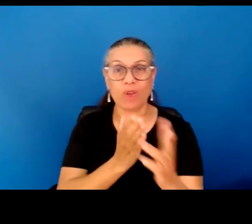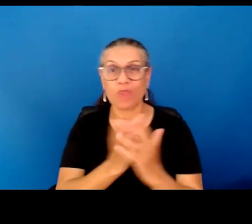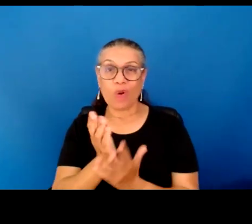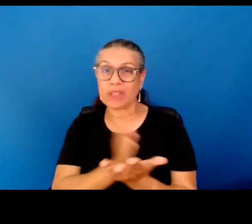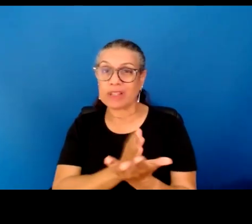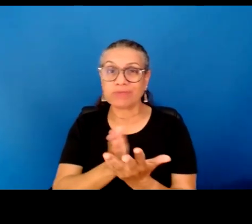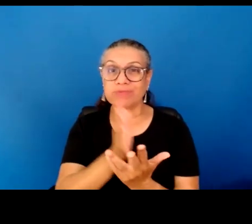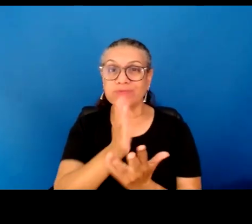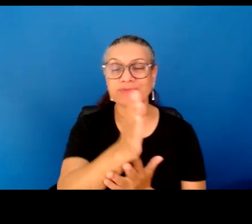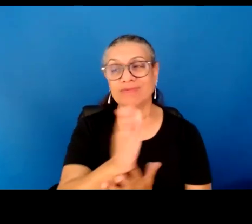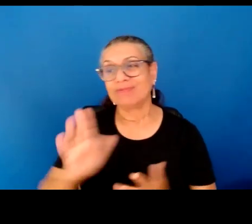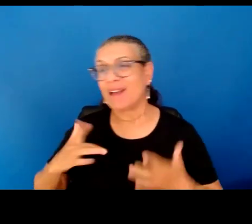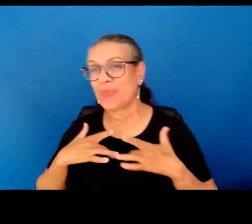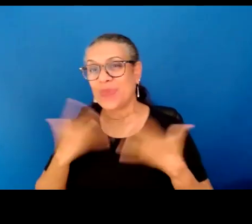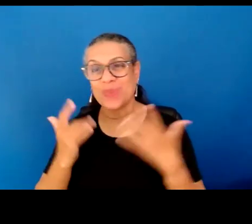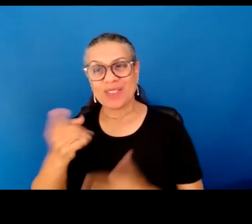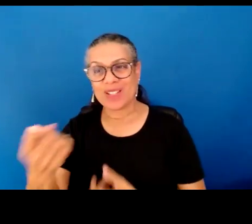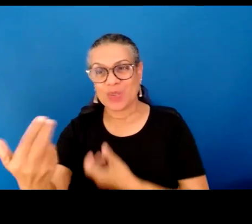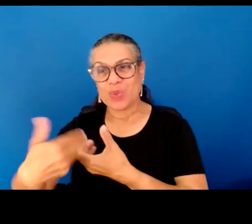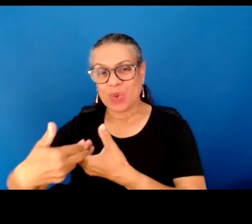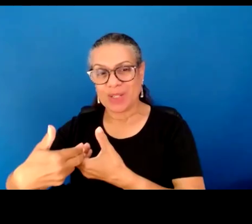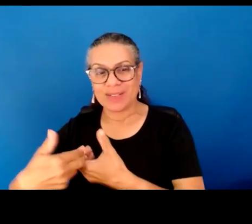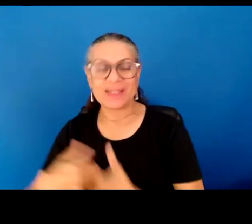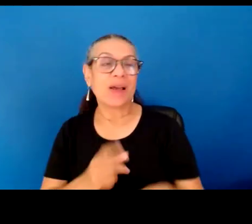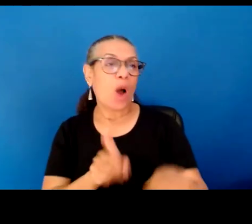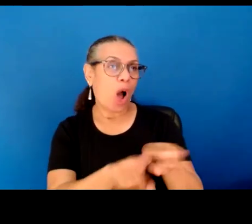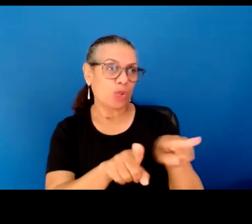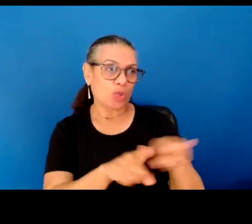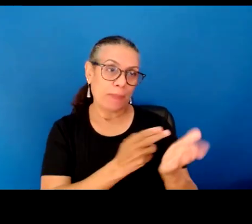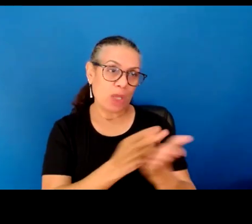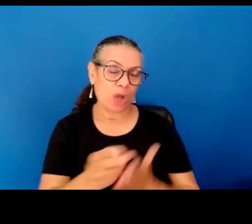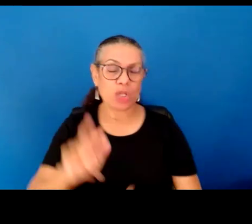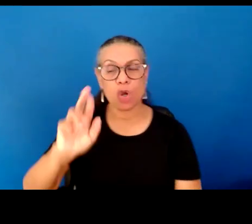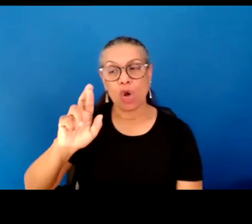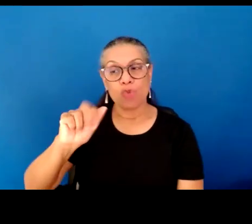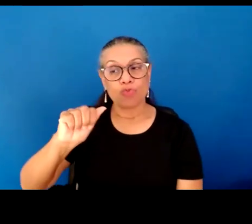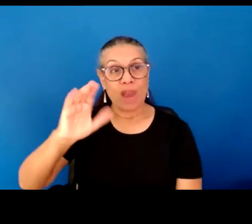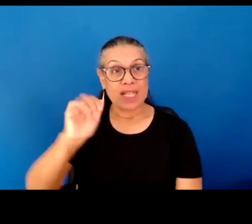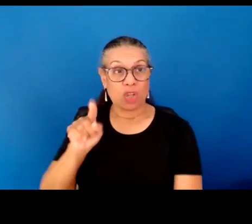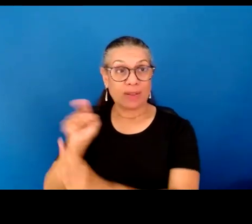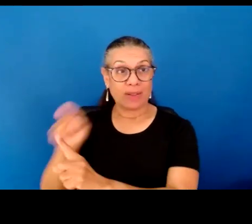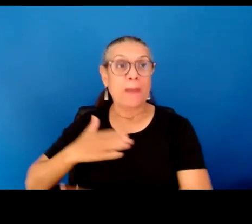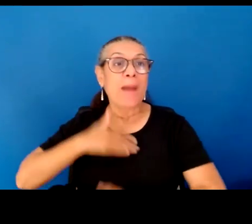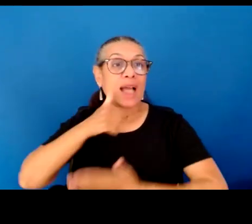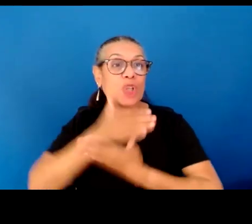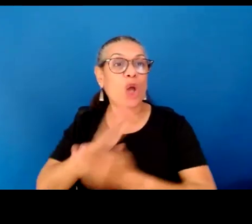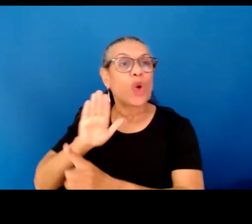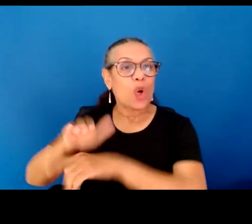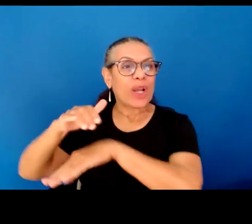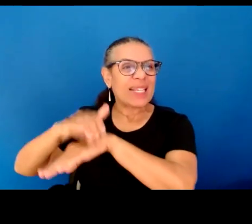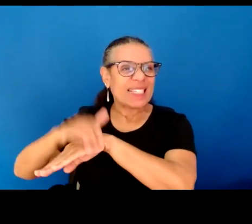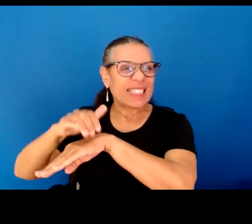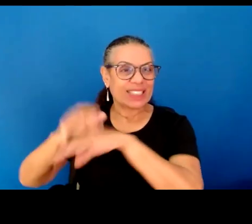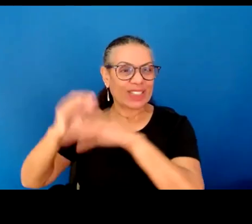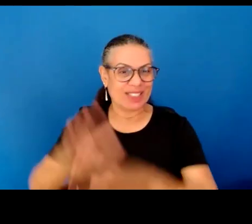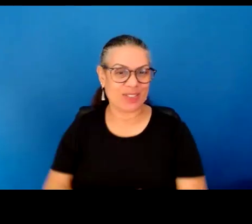several years. So I couldn't be more thrilled. Truth be told, Rachel was also my daughter's English teachers. And I hear regularly,